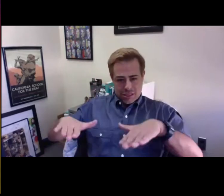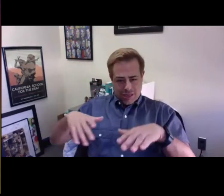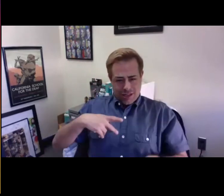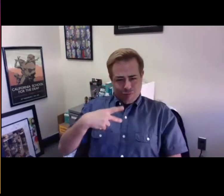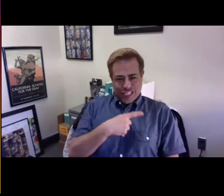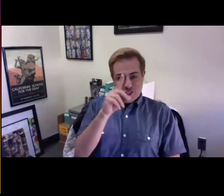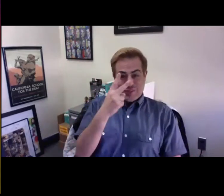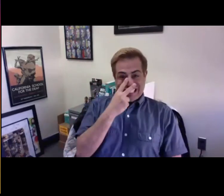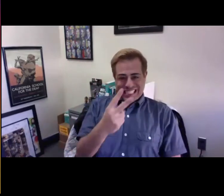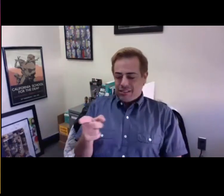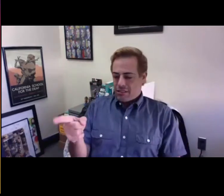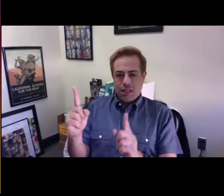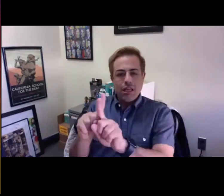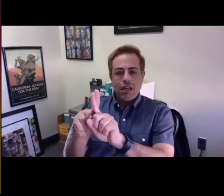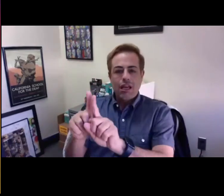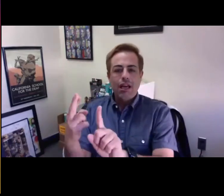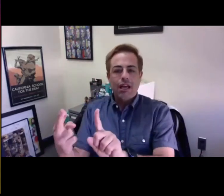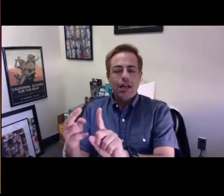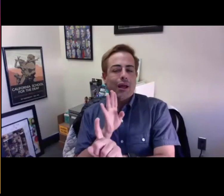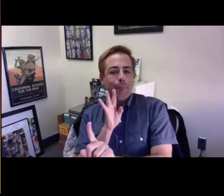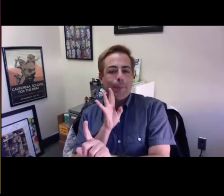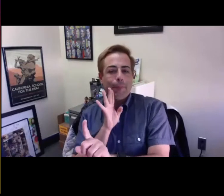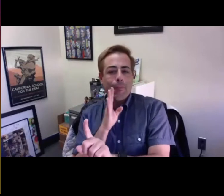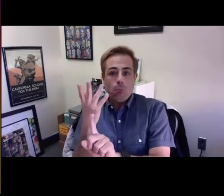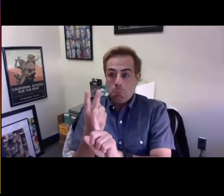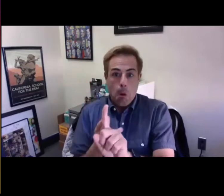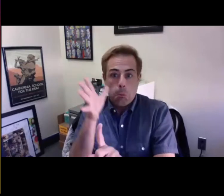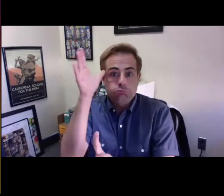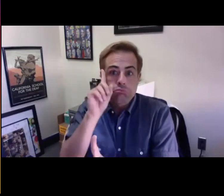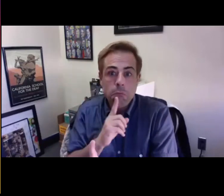And also, as our kids are growing up, we've seen them,